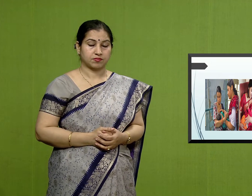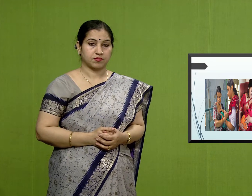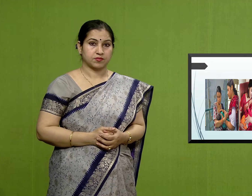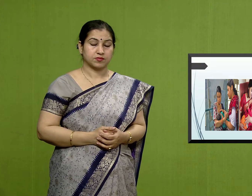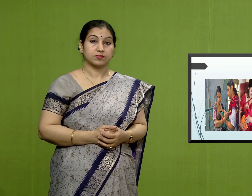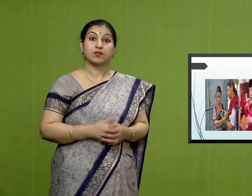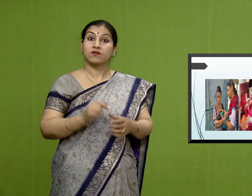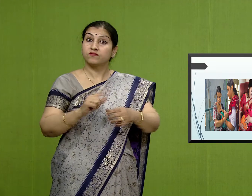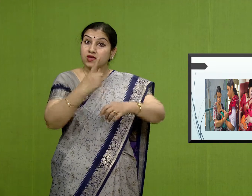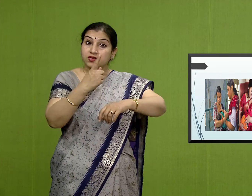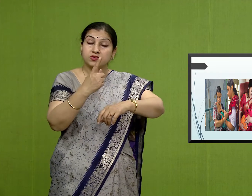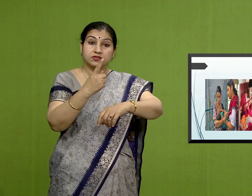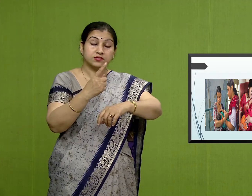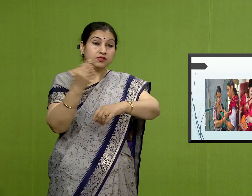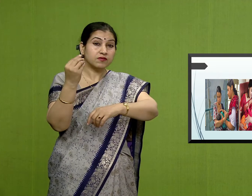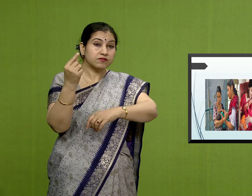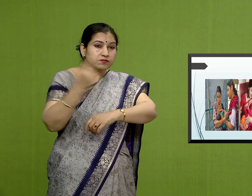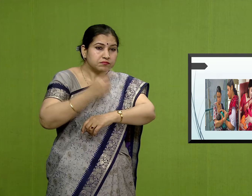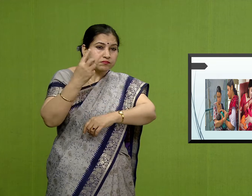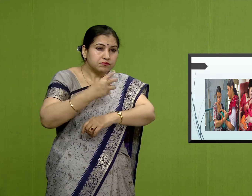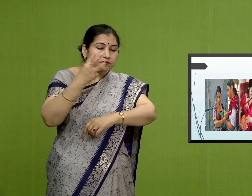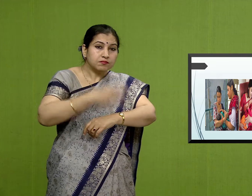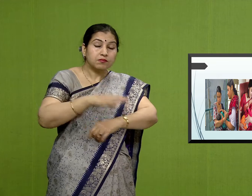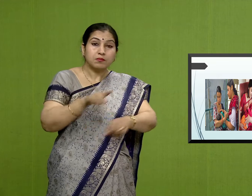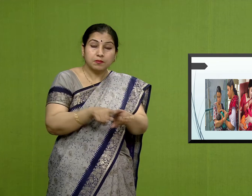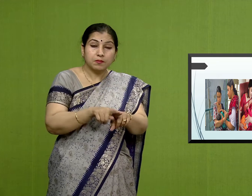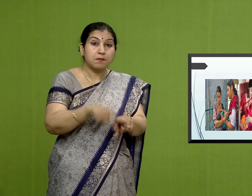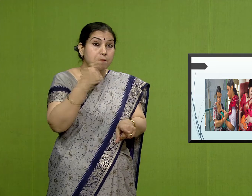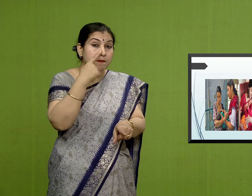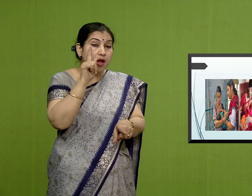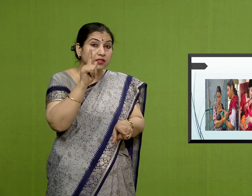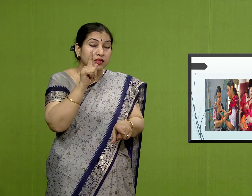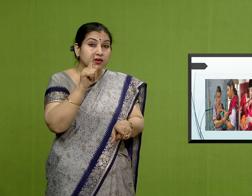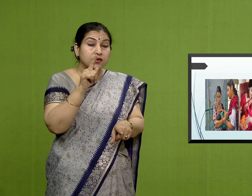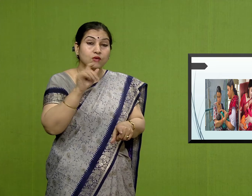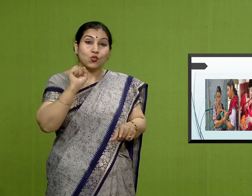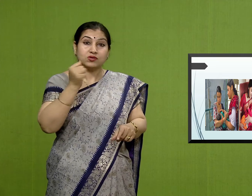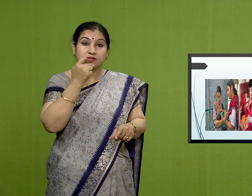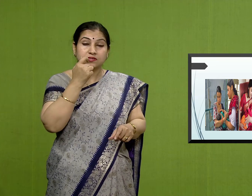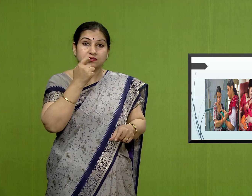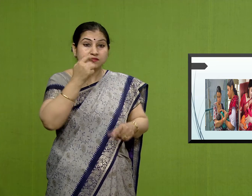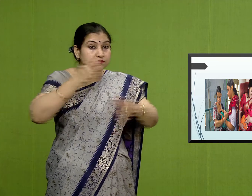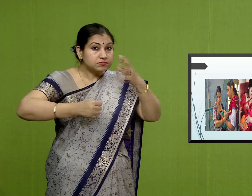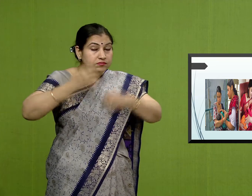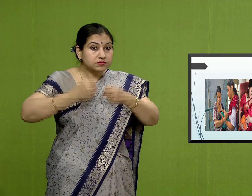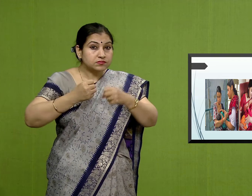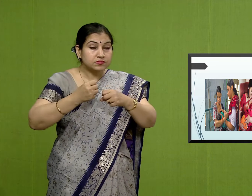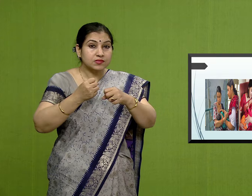During first few days, the mother produces a thick yellowish